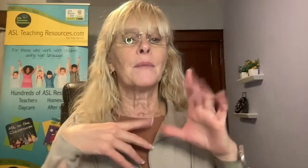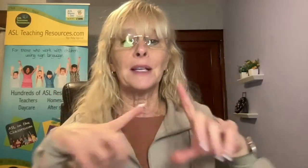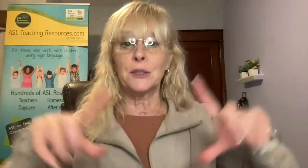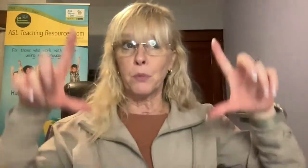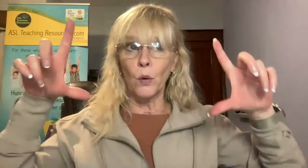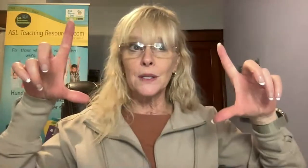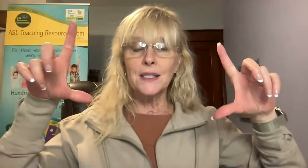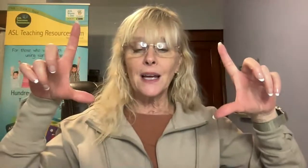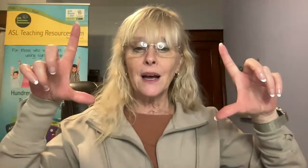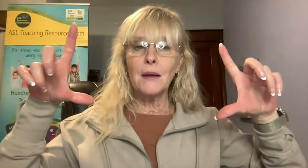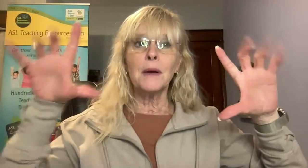these boards set up,